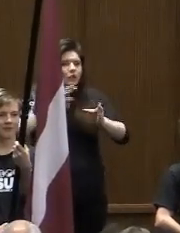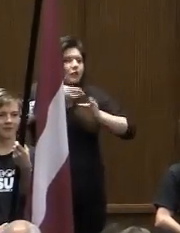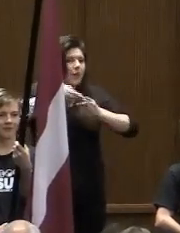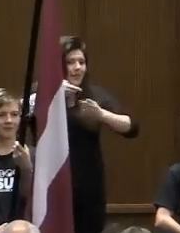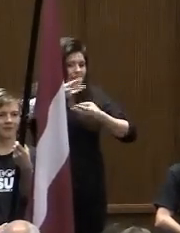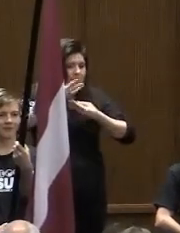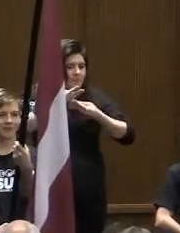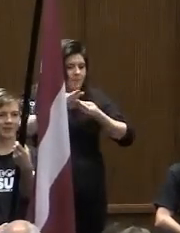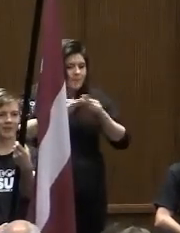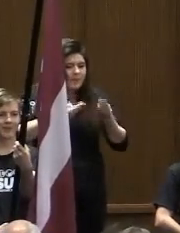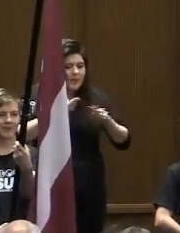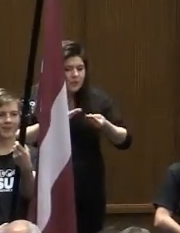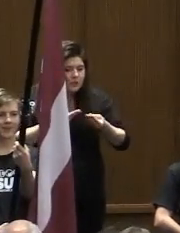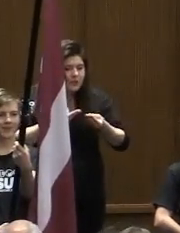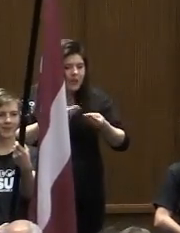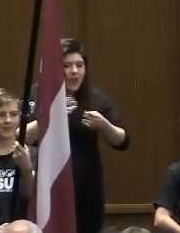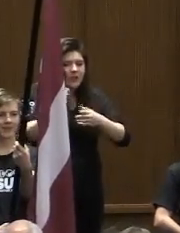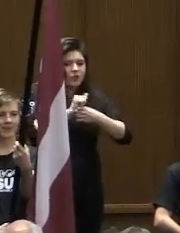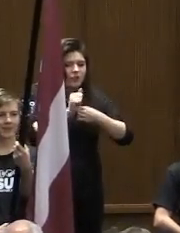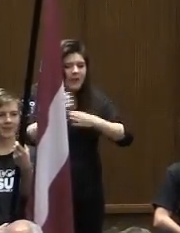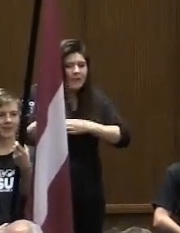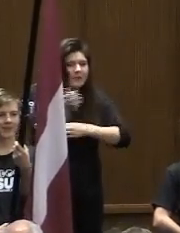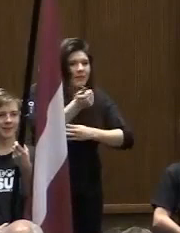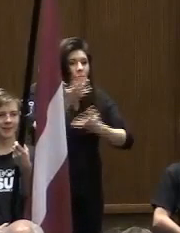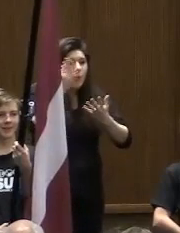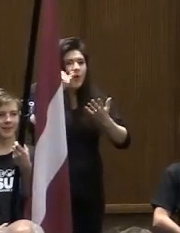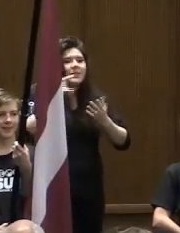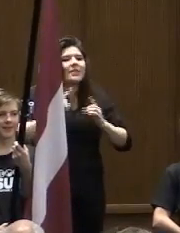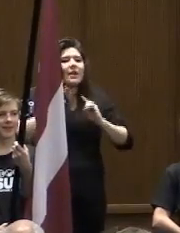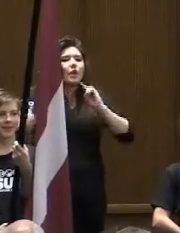and be trained so that they can go on this mission.